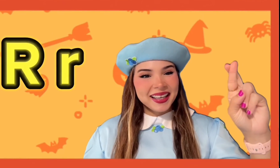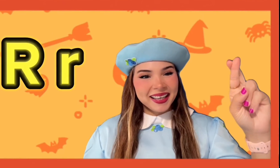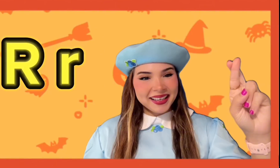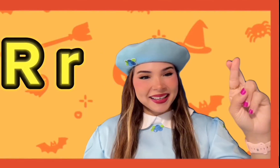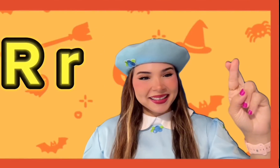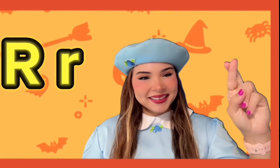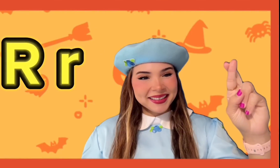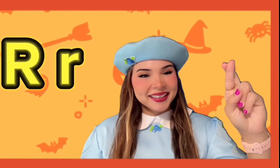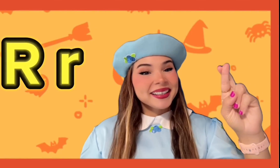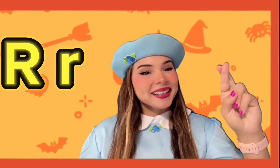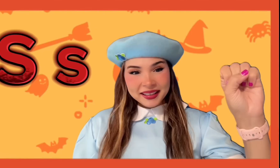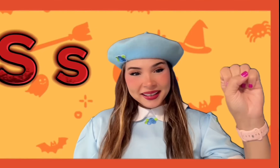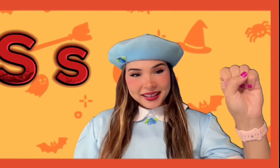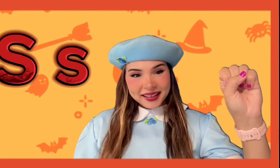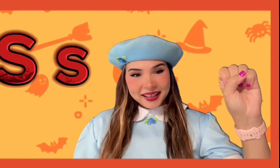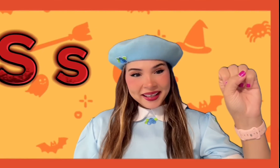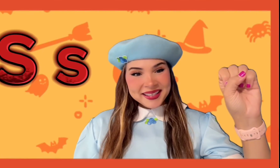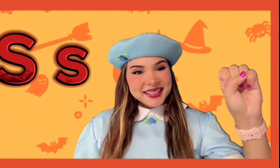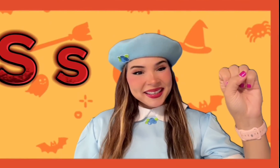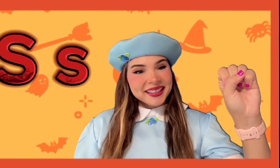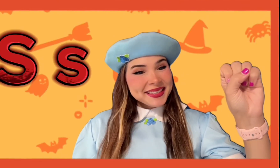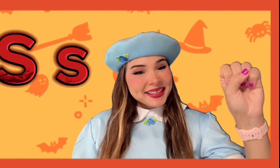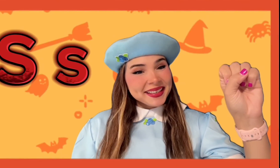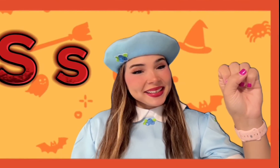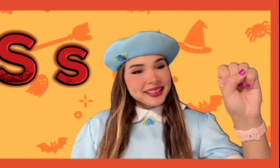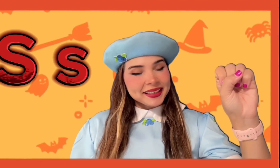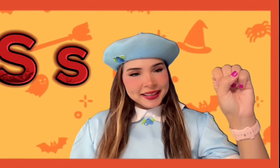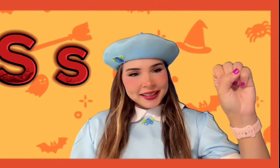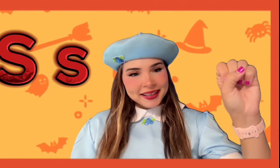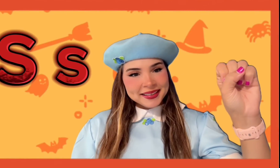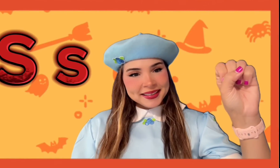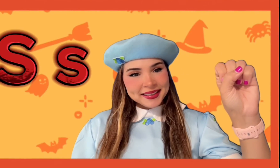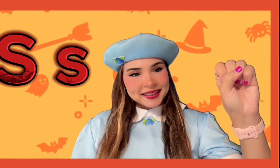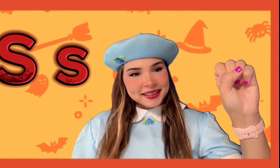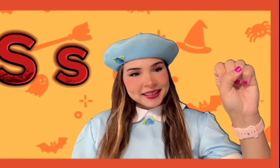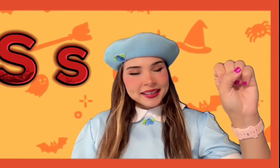R. S. S.